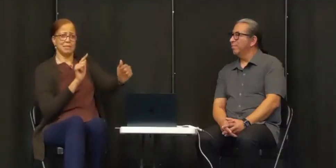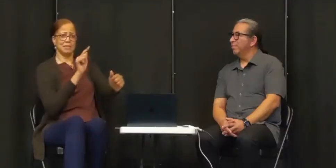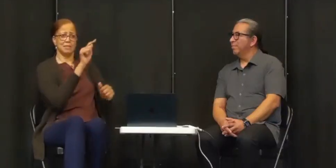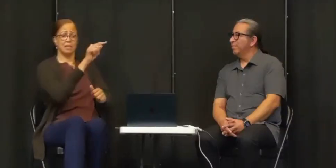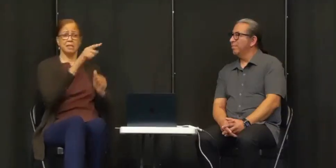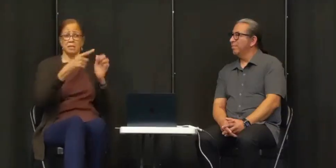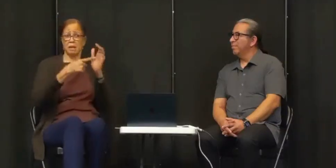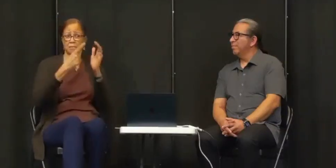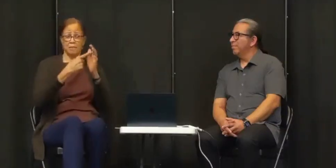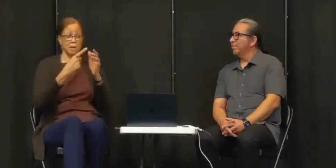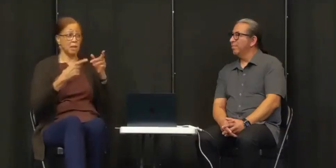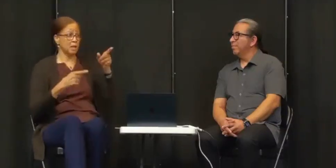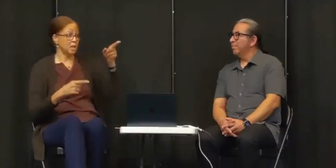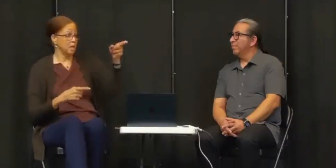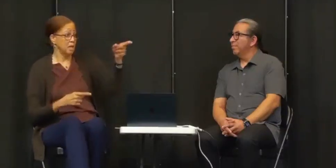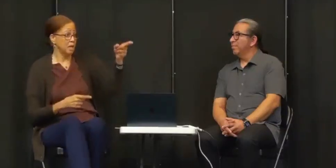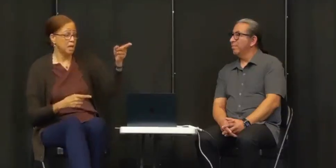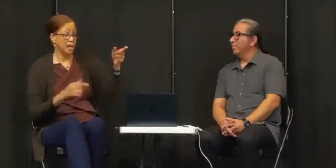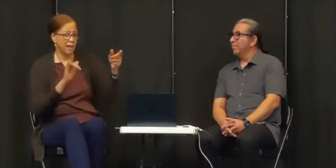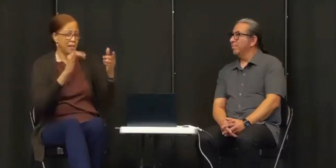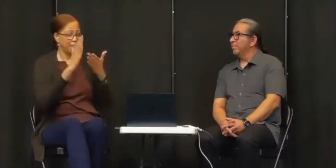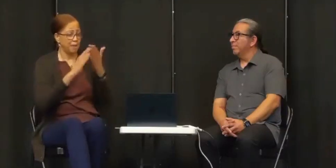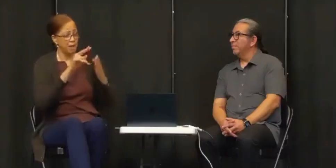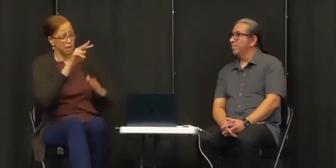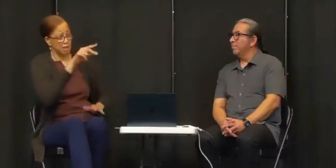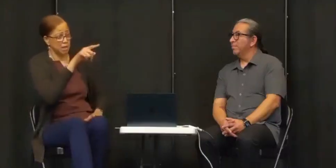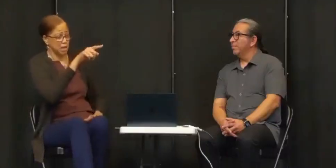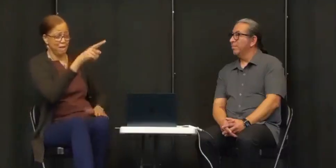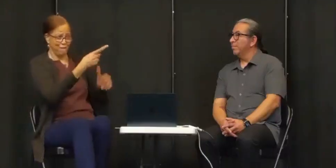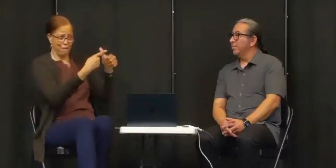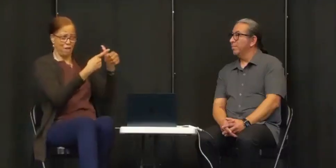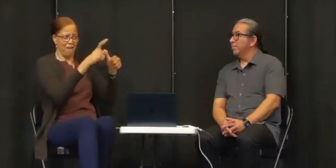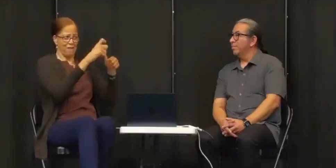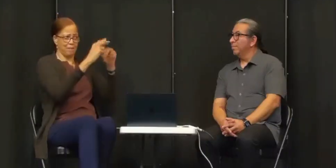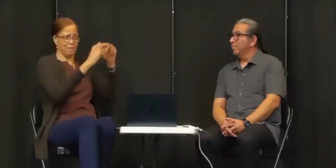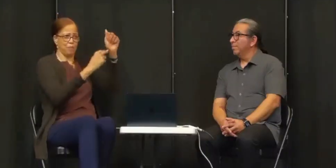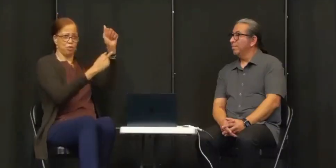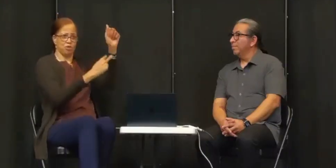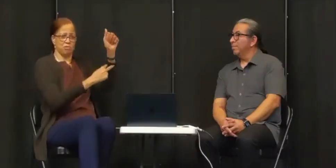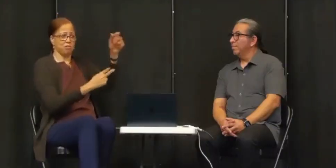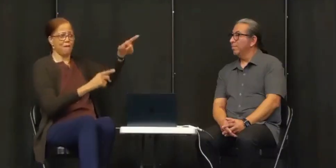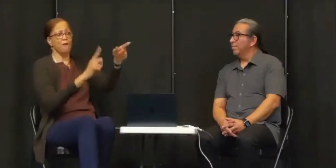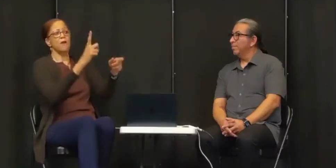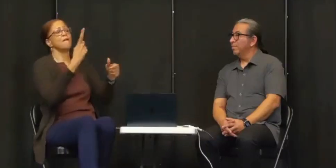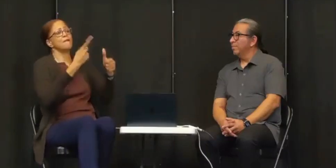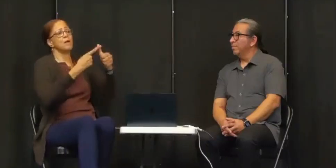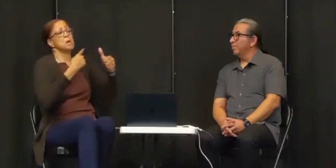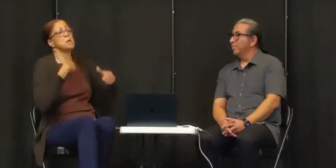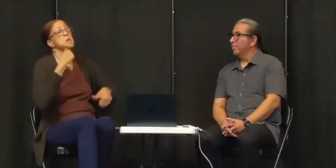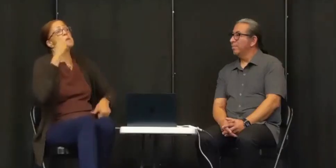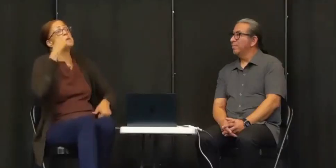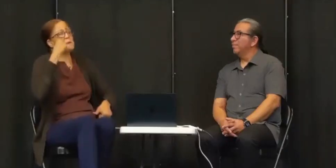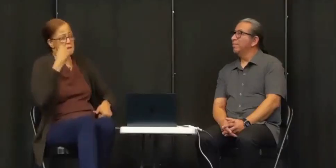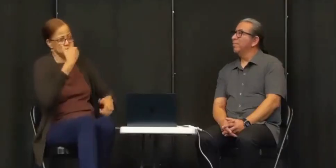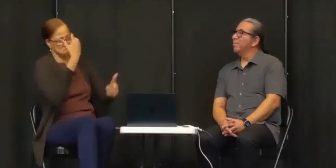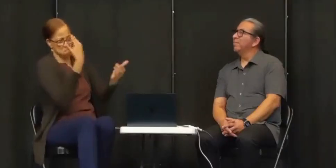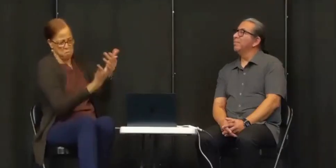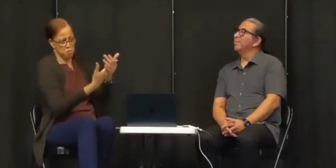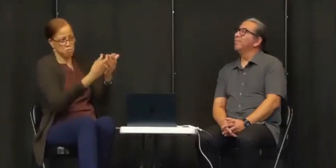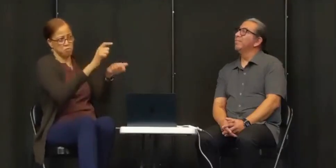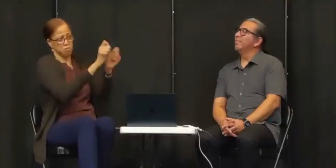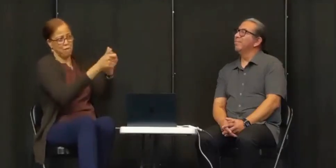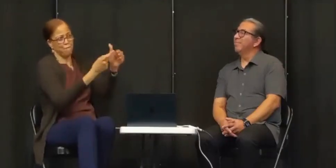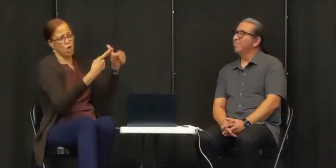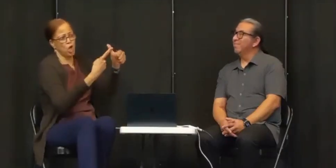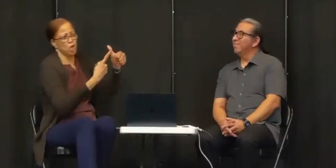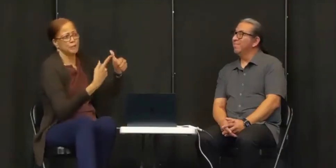those adjustments. We have to build a bridge together. So sometimes, I feel like people